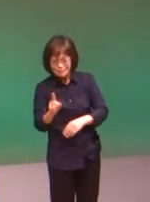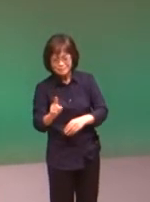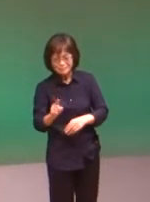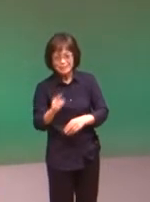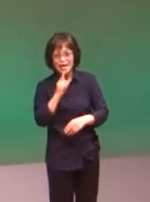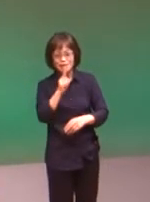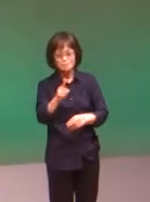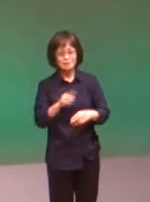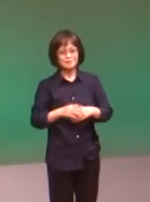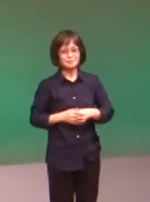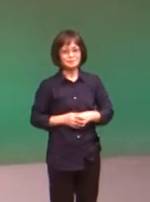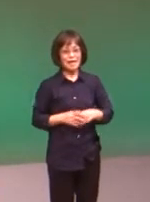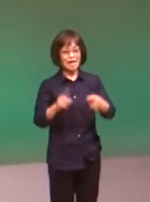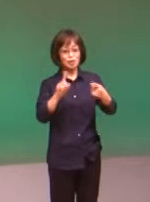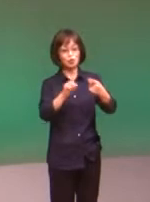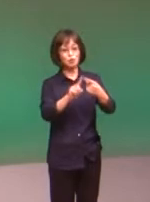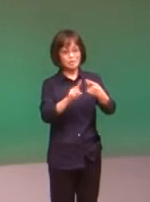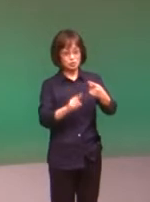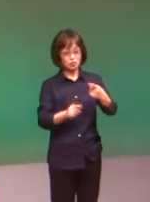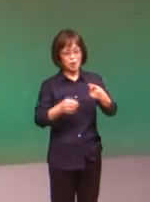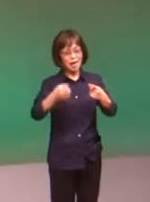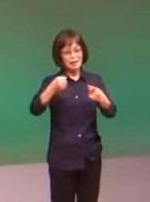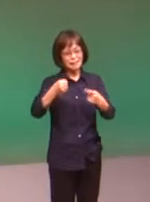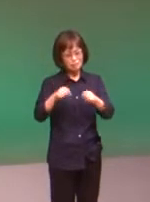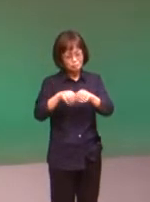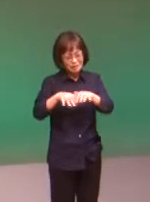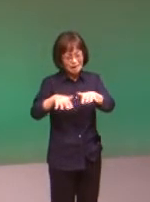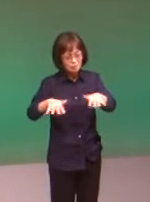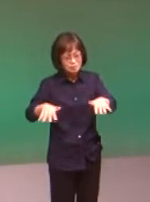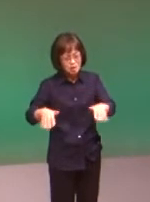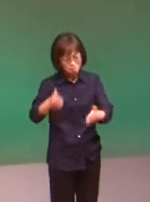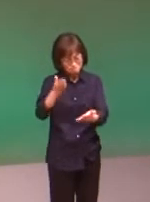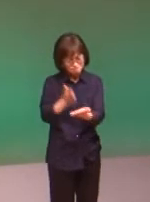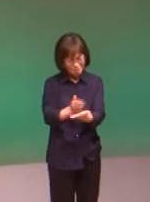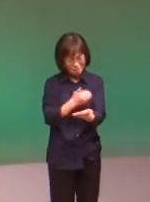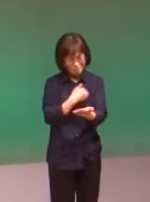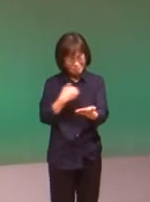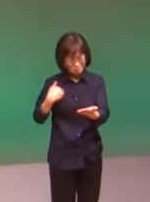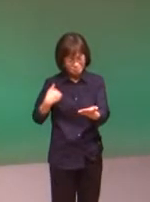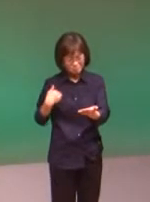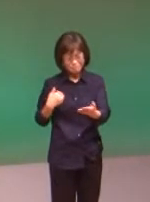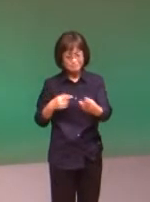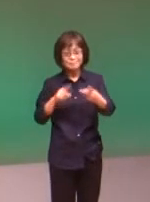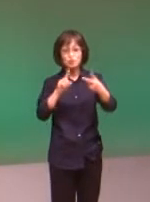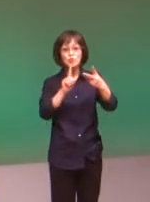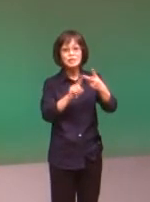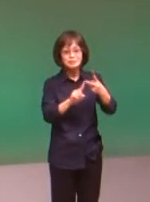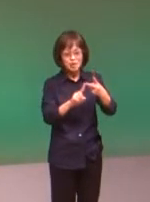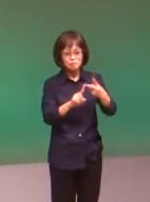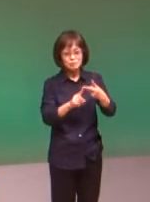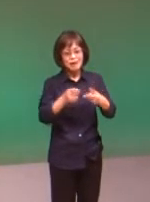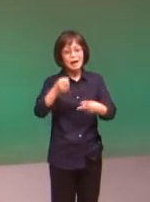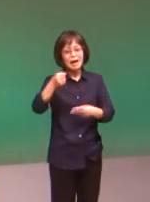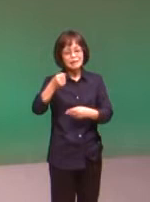Hubris says the spread of nuclear weapons can be contained. Wisdom